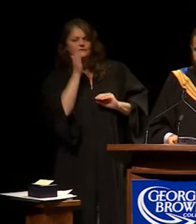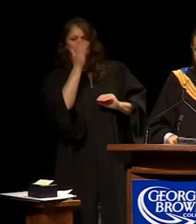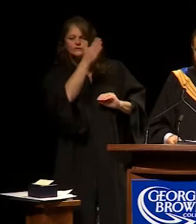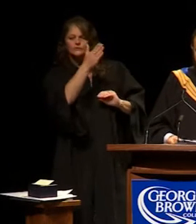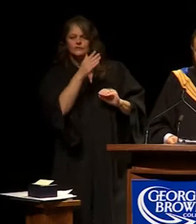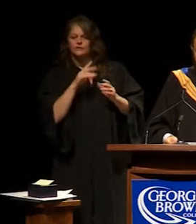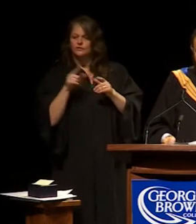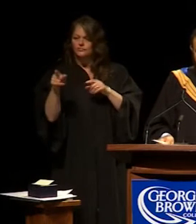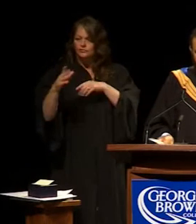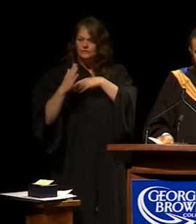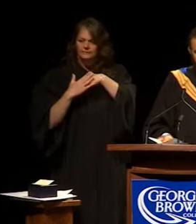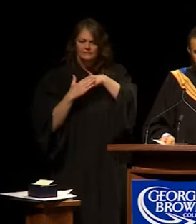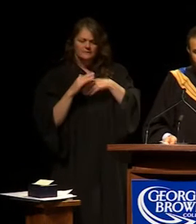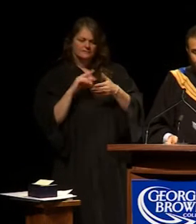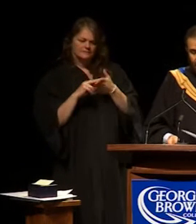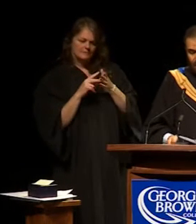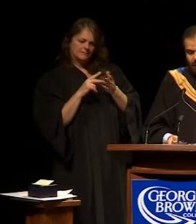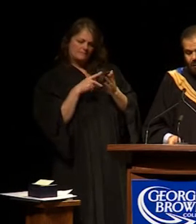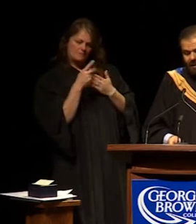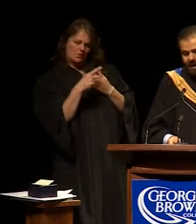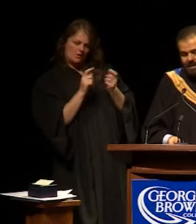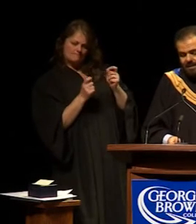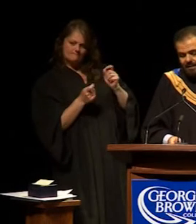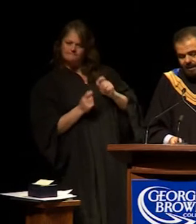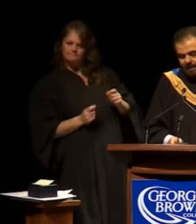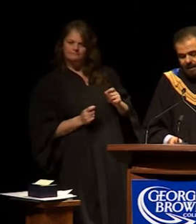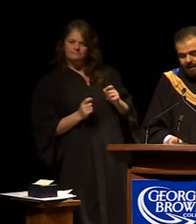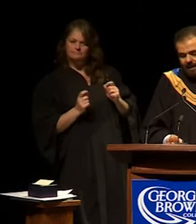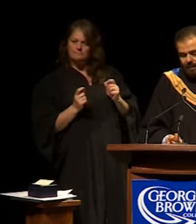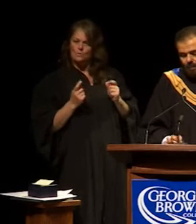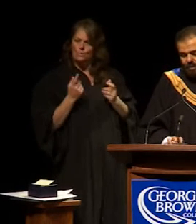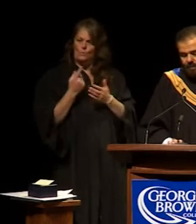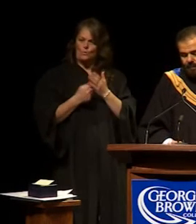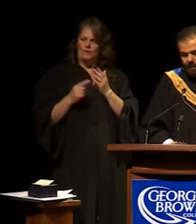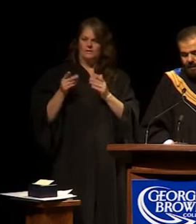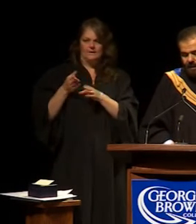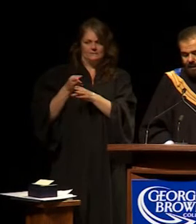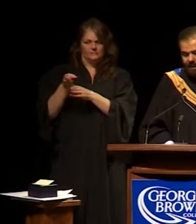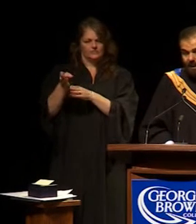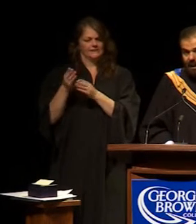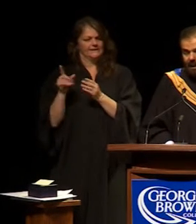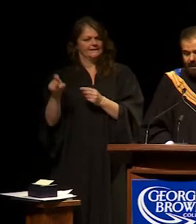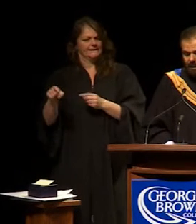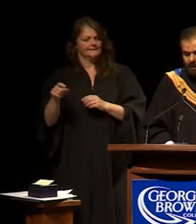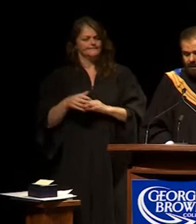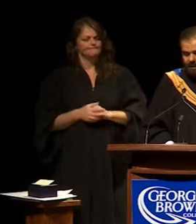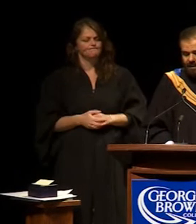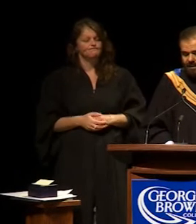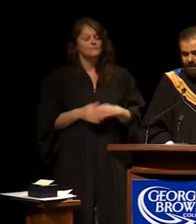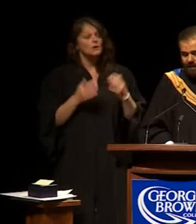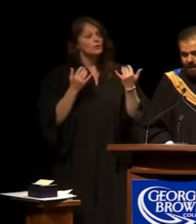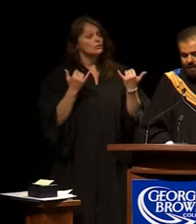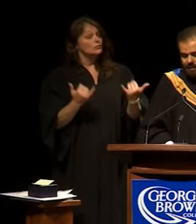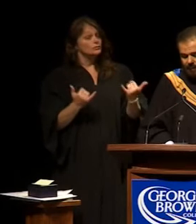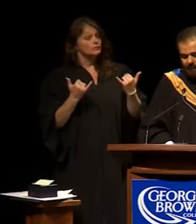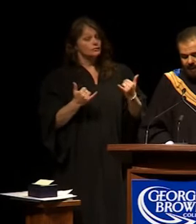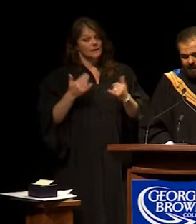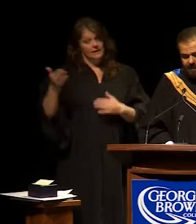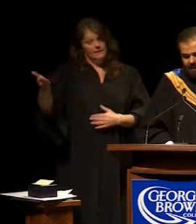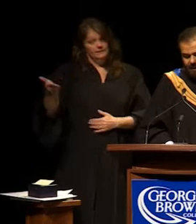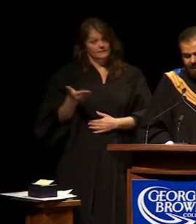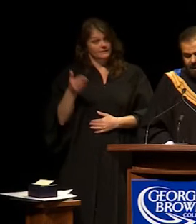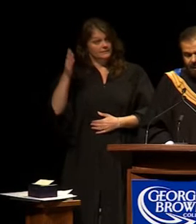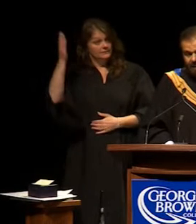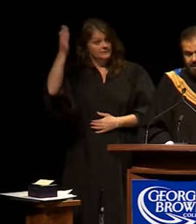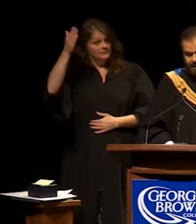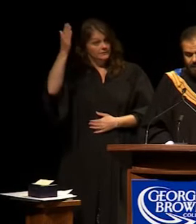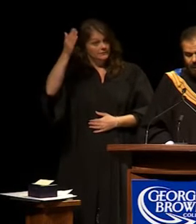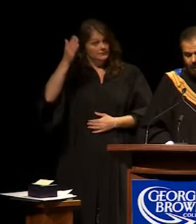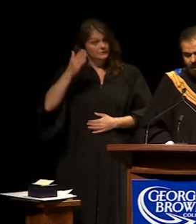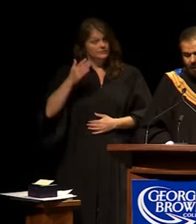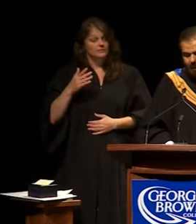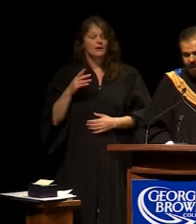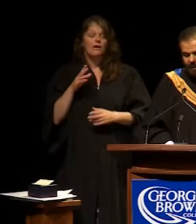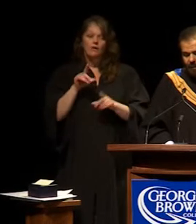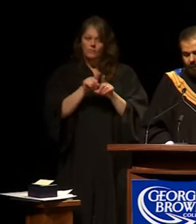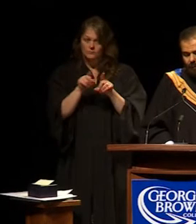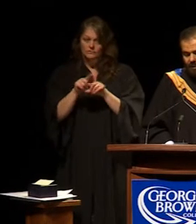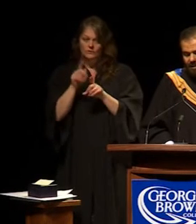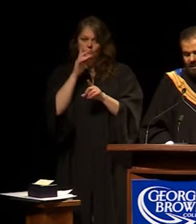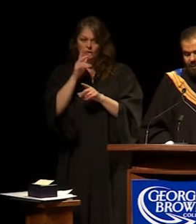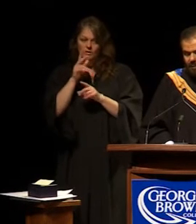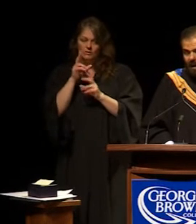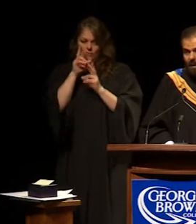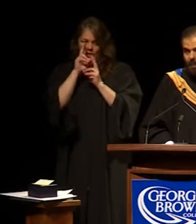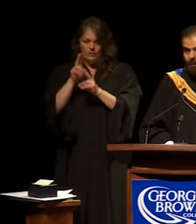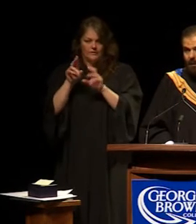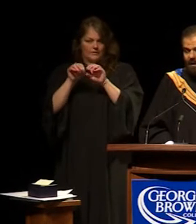programs. Today's keynote speaker and honorary degree recipient is a role model